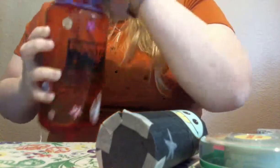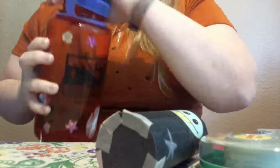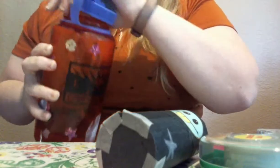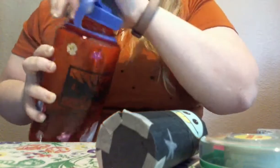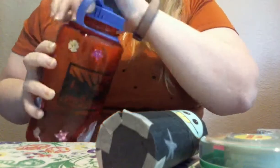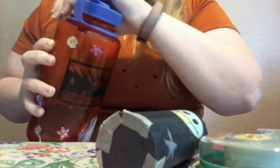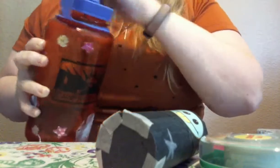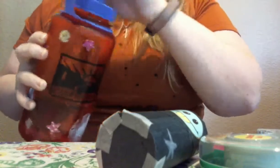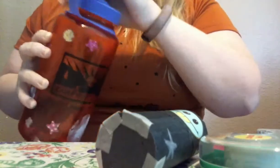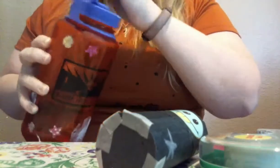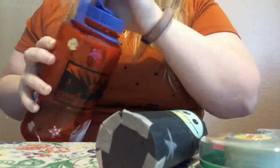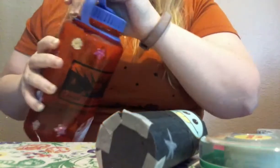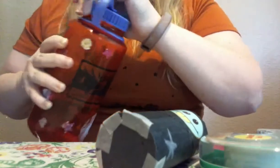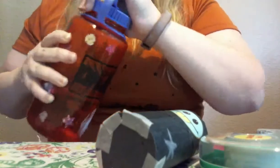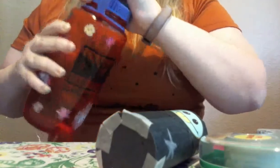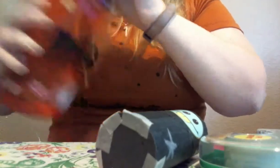So now we're going to finish up by